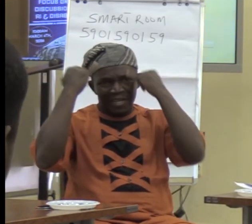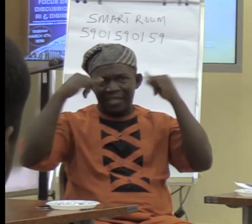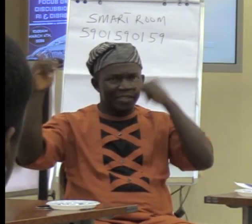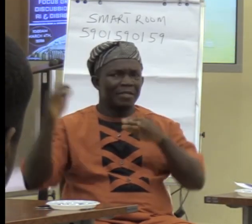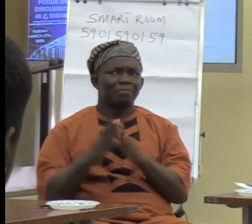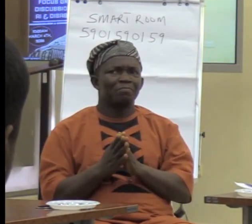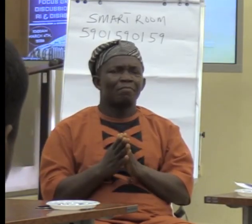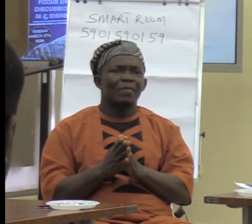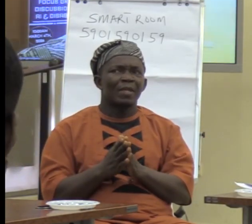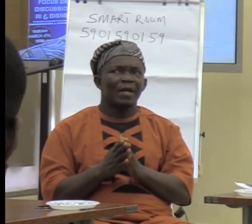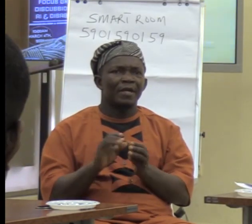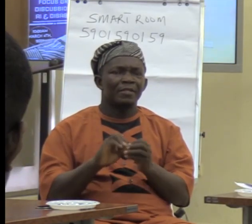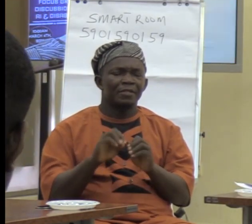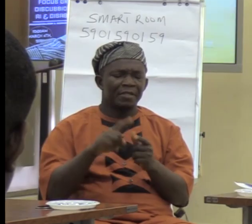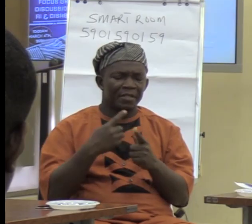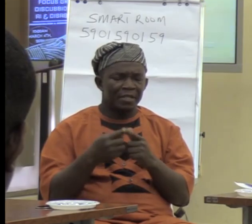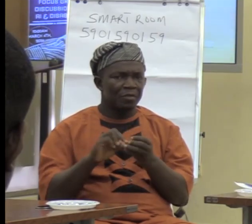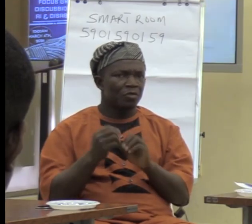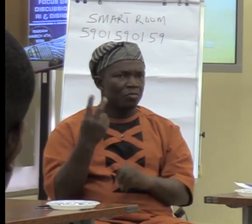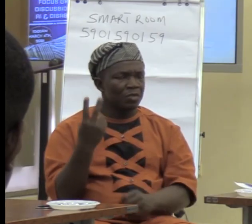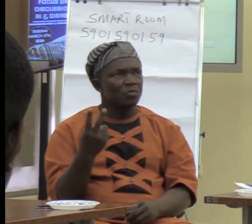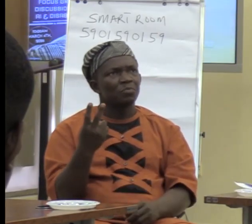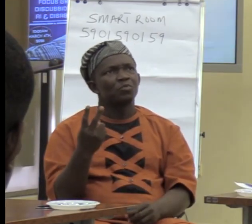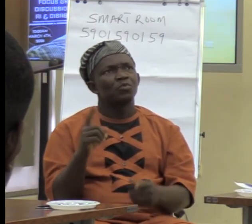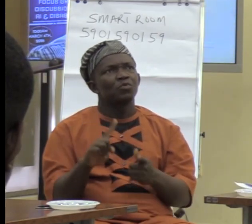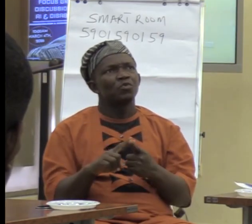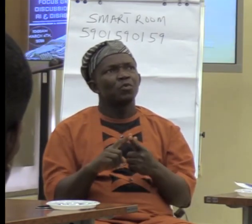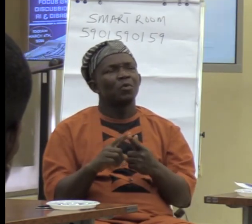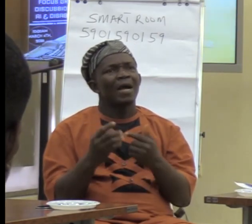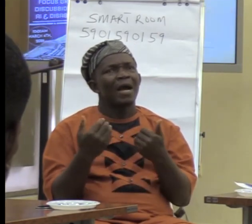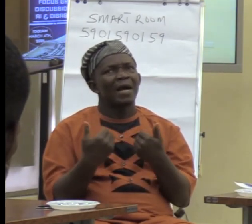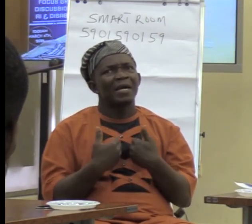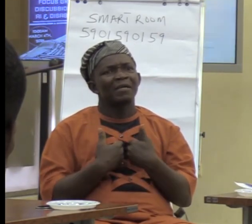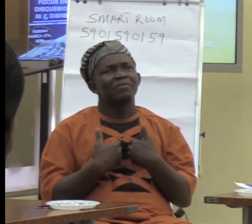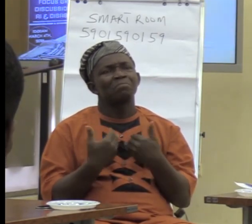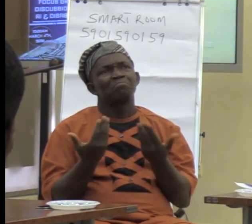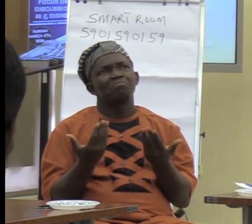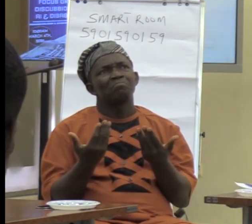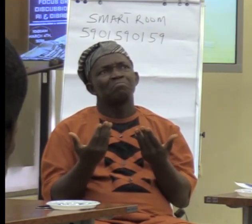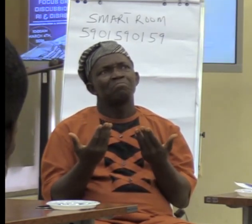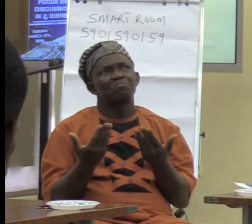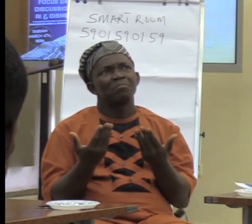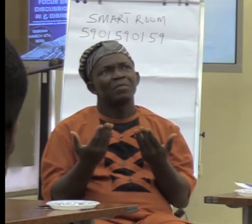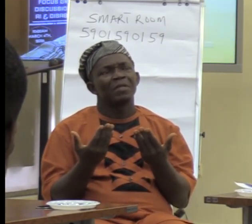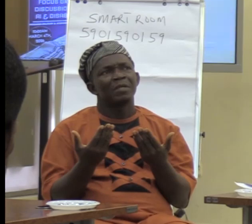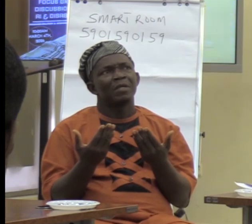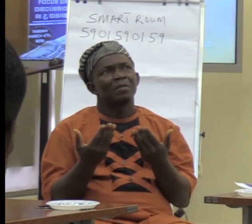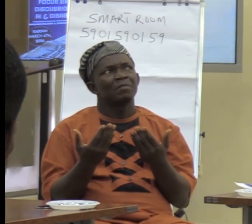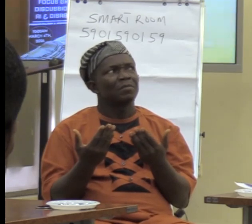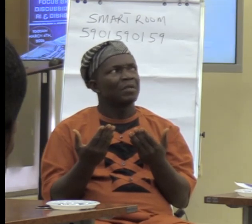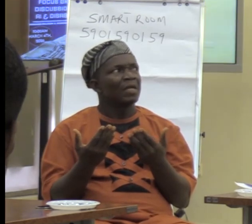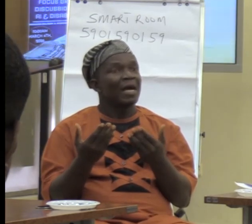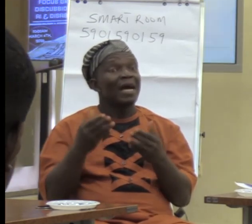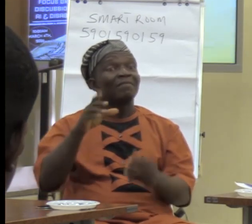research. And then we also have labs, which we are one of. So they have labs